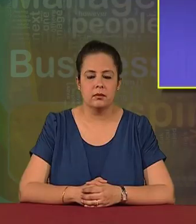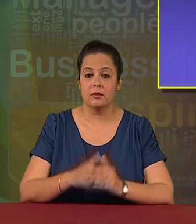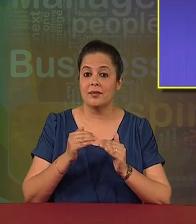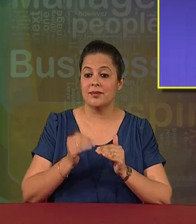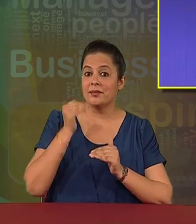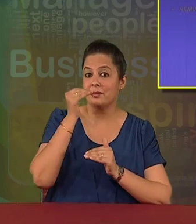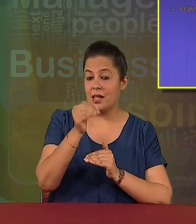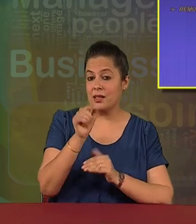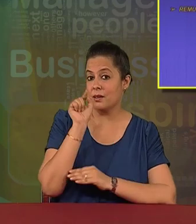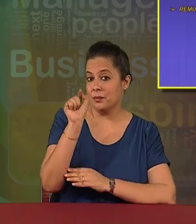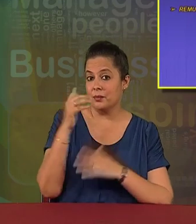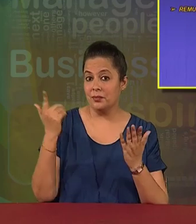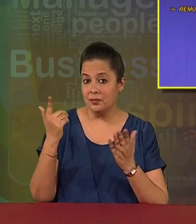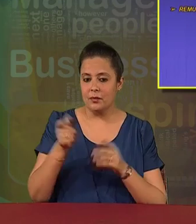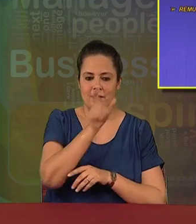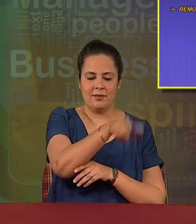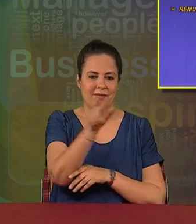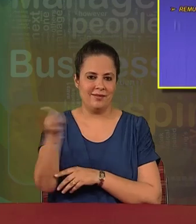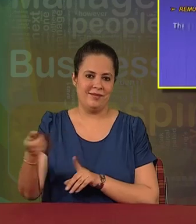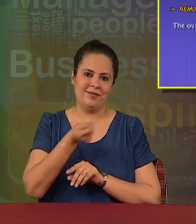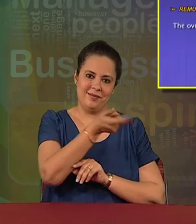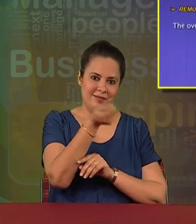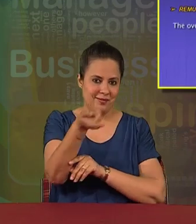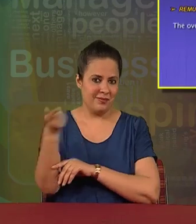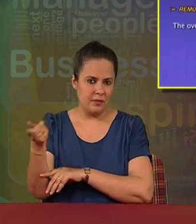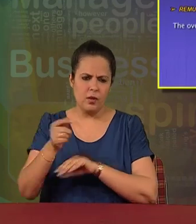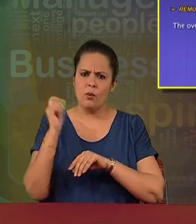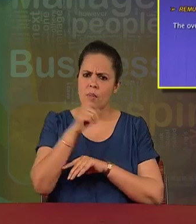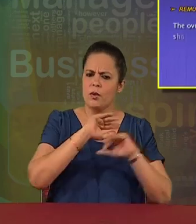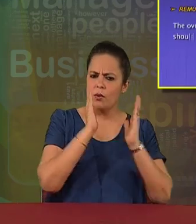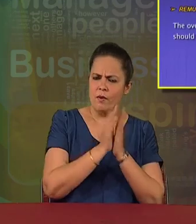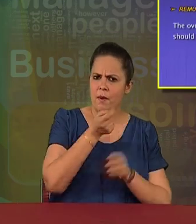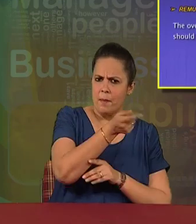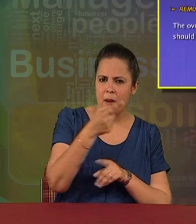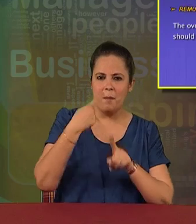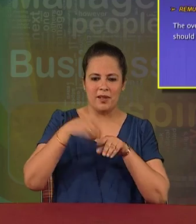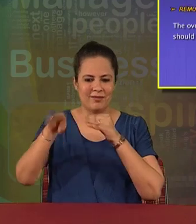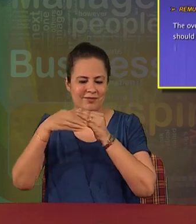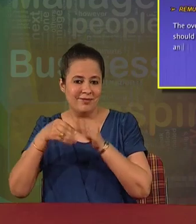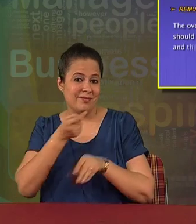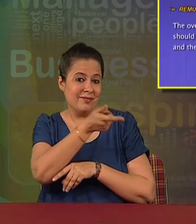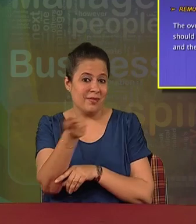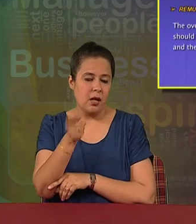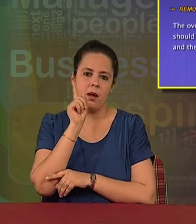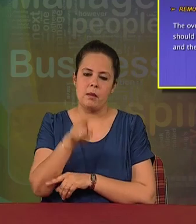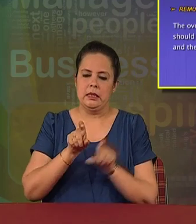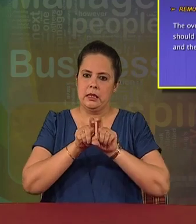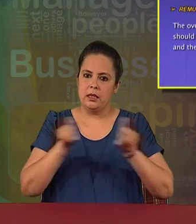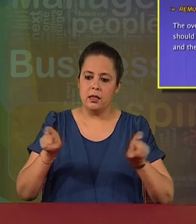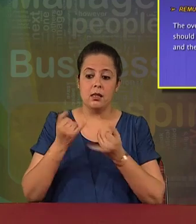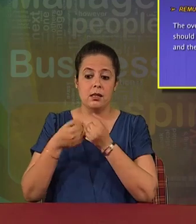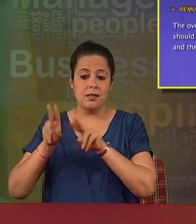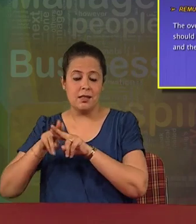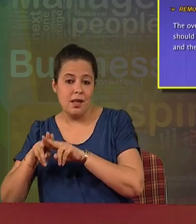Our next principle is remuneration of employees. The overall pay and compensation should be fair to both employees and